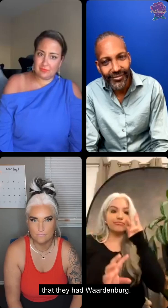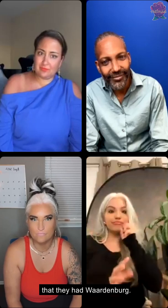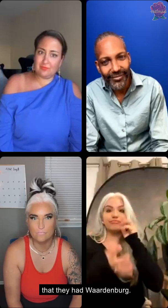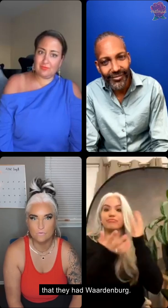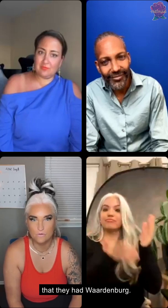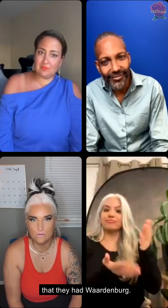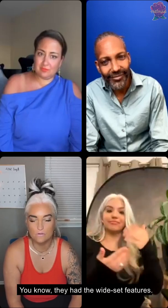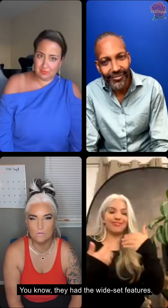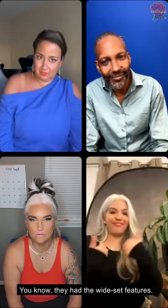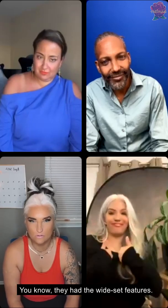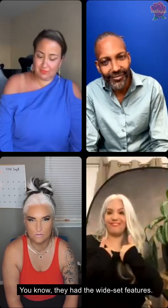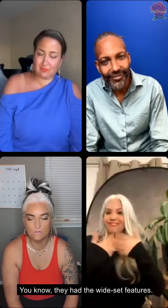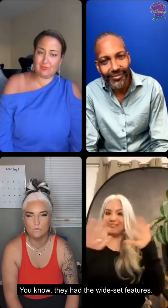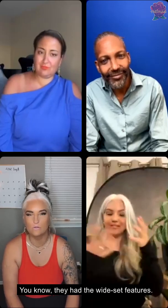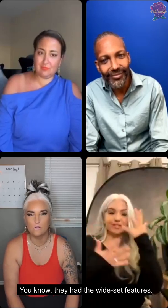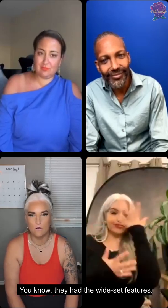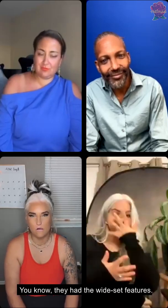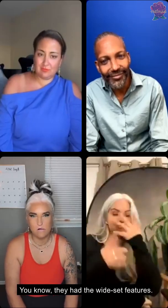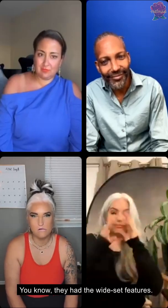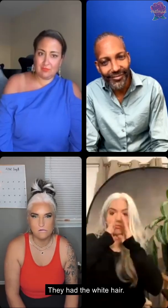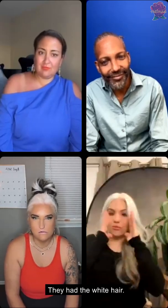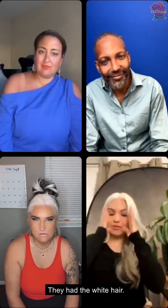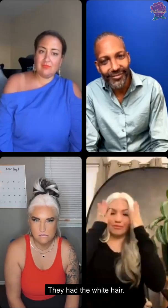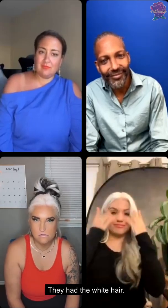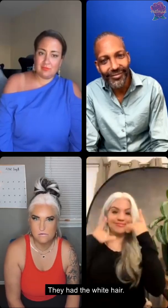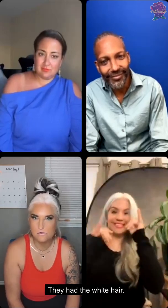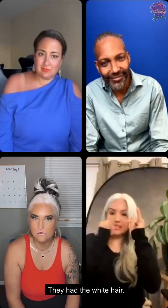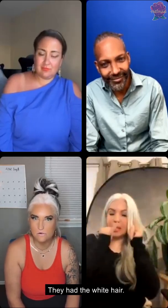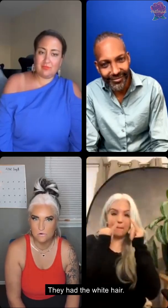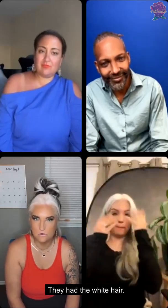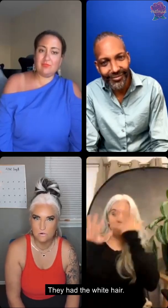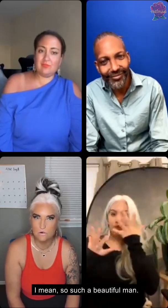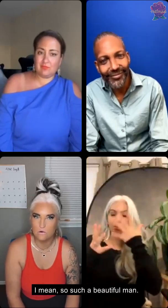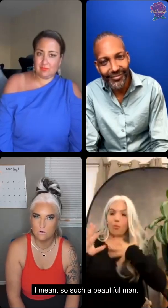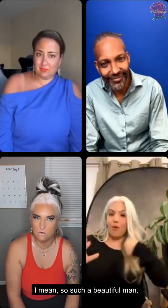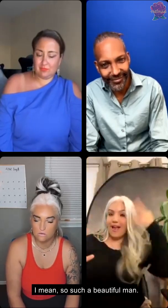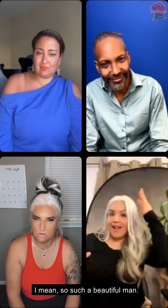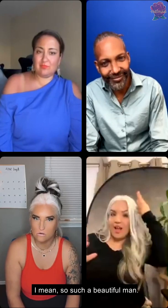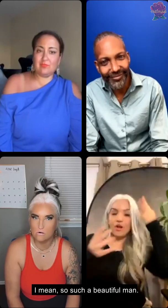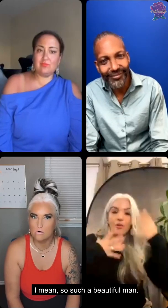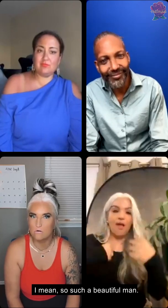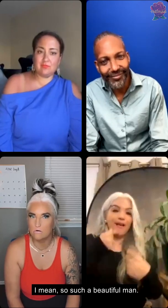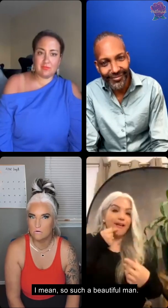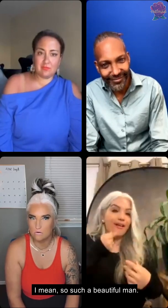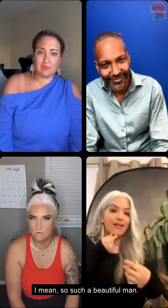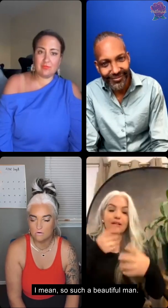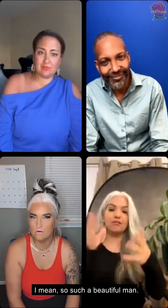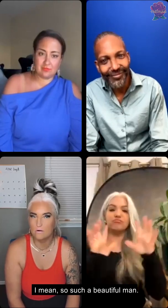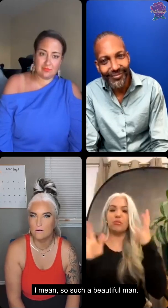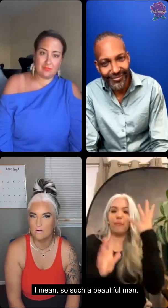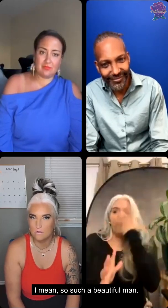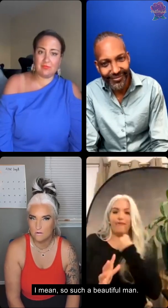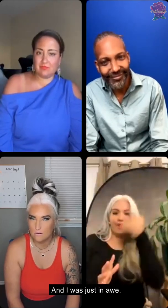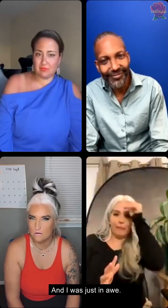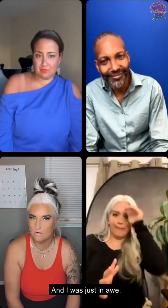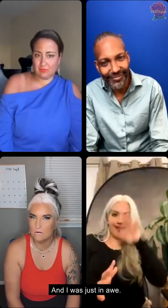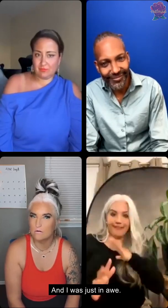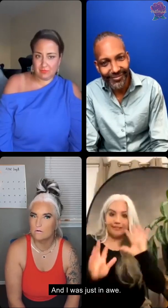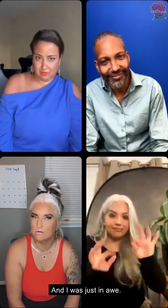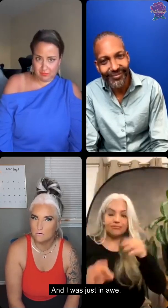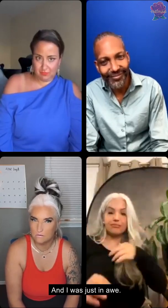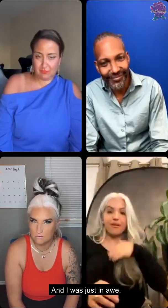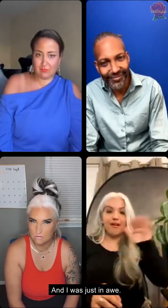that they had Wardenbergs. They had the white set features, they had the white hair. I mean, it was such a beautiful